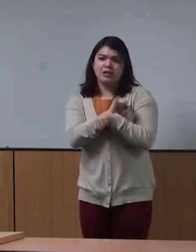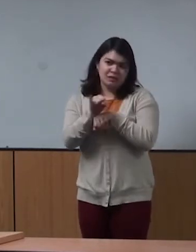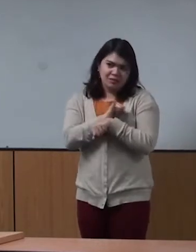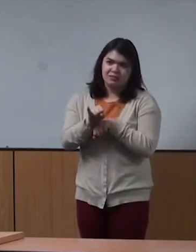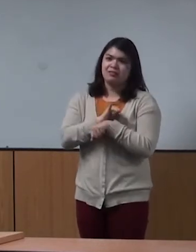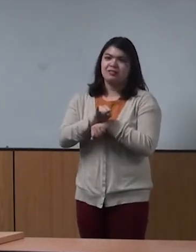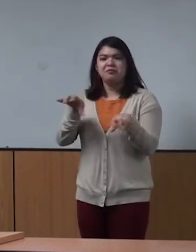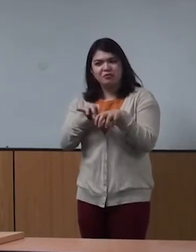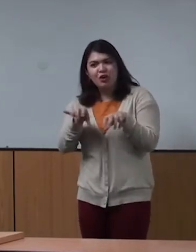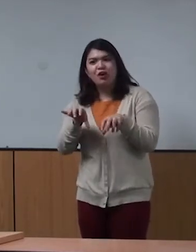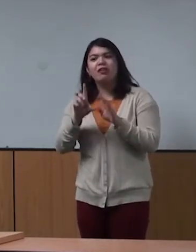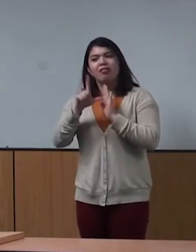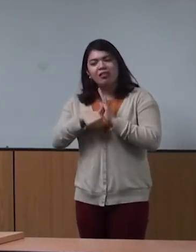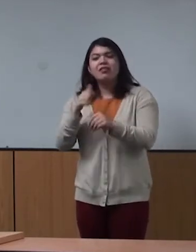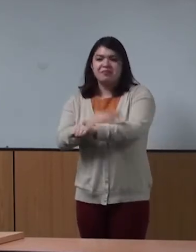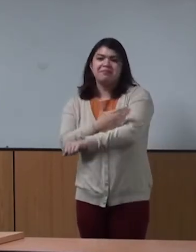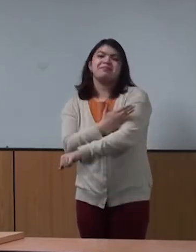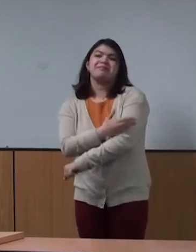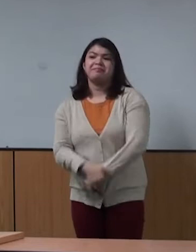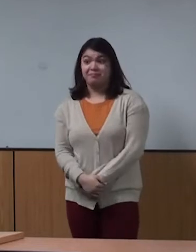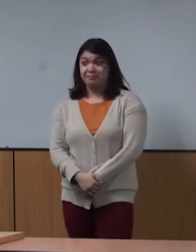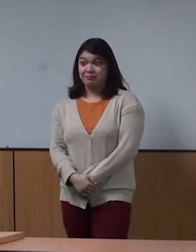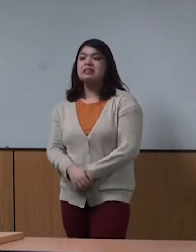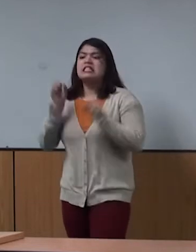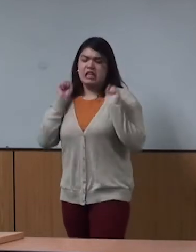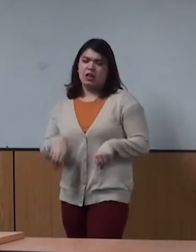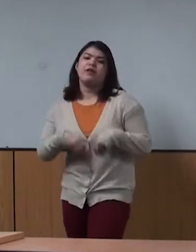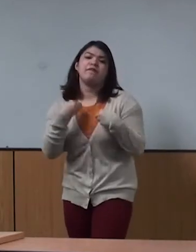what he or she needs to learn.